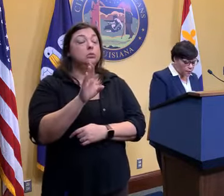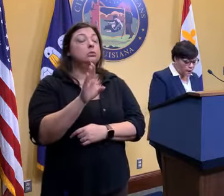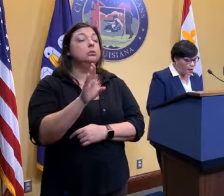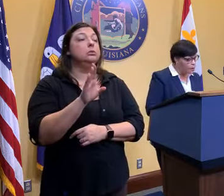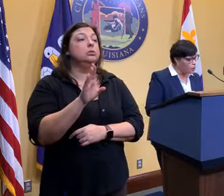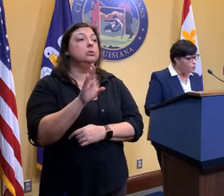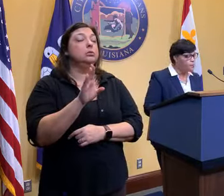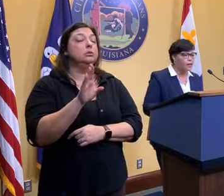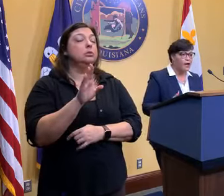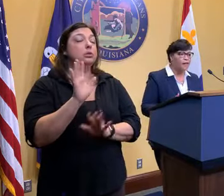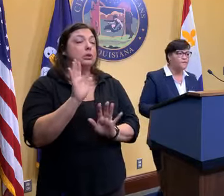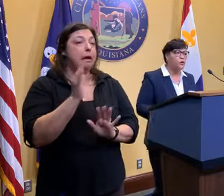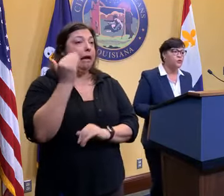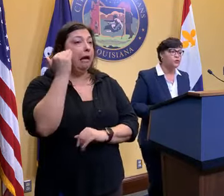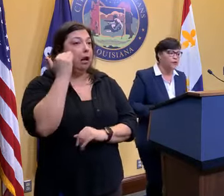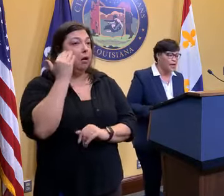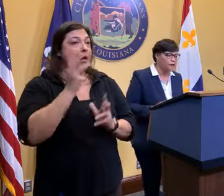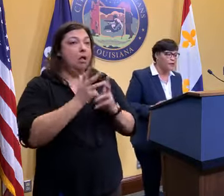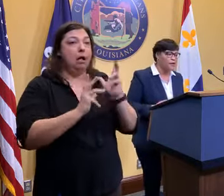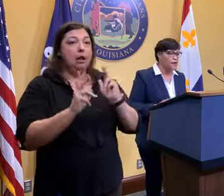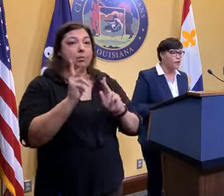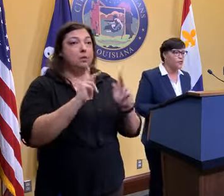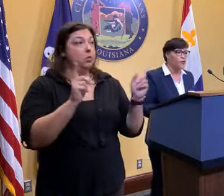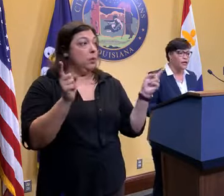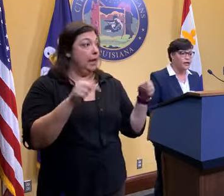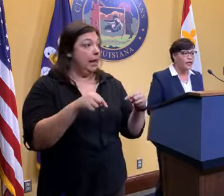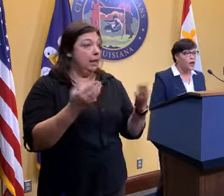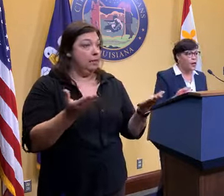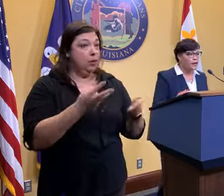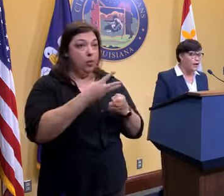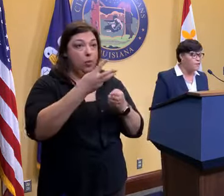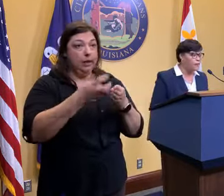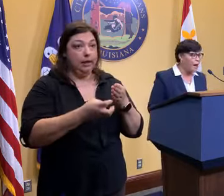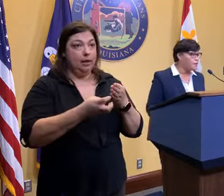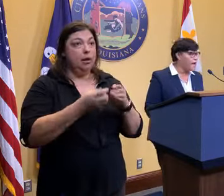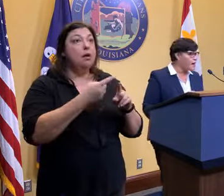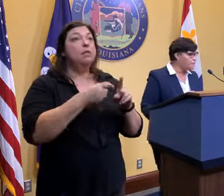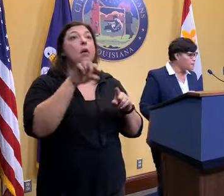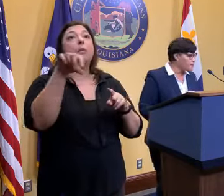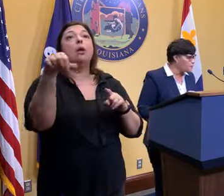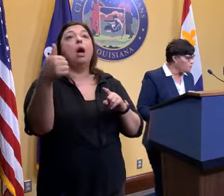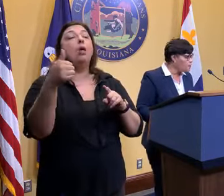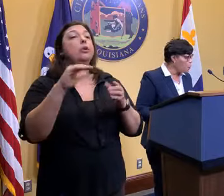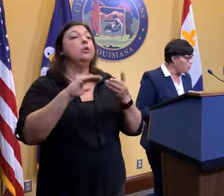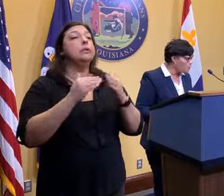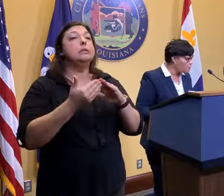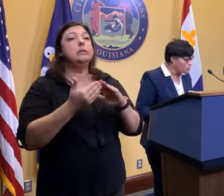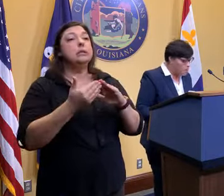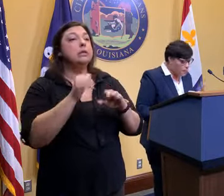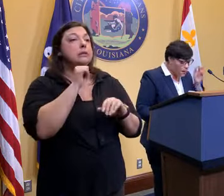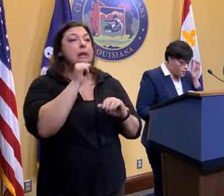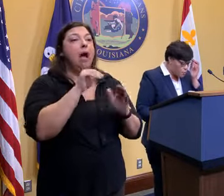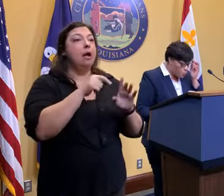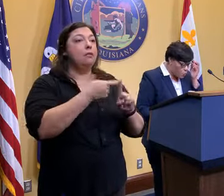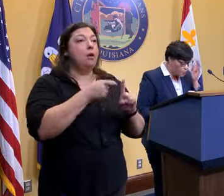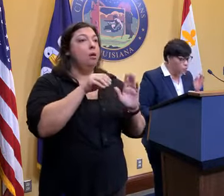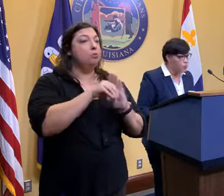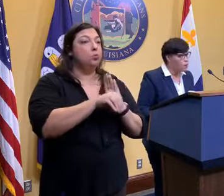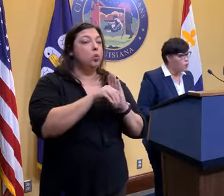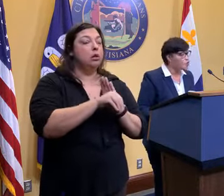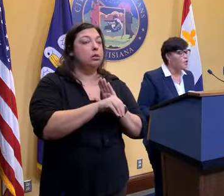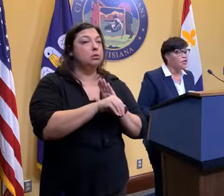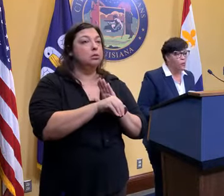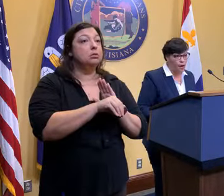encourage, now I know a lot of the folks who came in here over the weekend came from outside of the city of New Orleans. But I do want